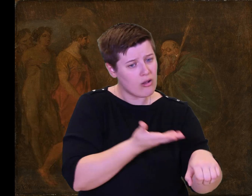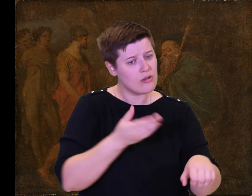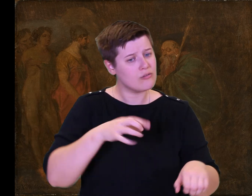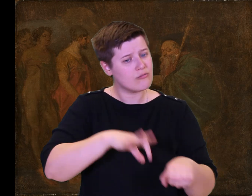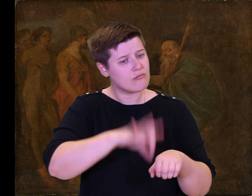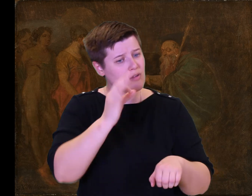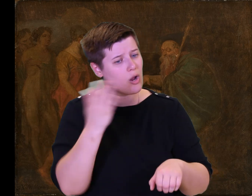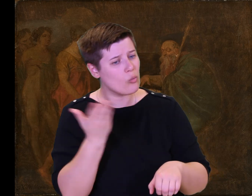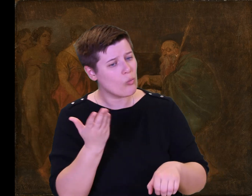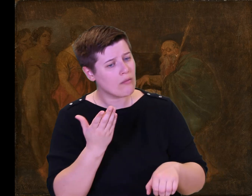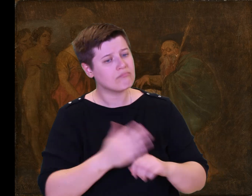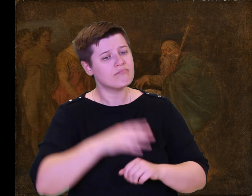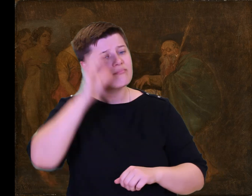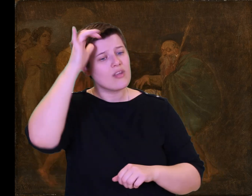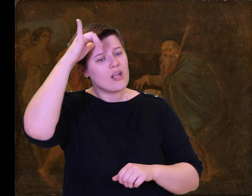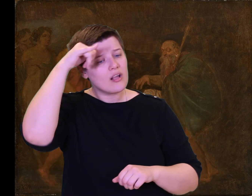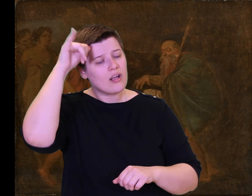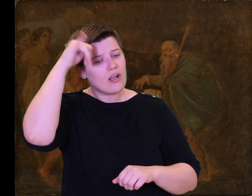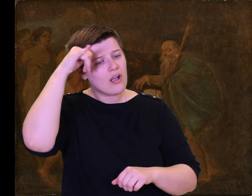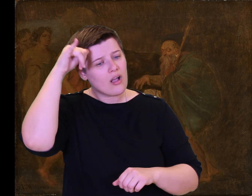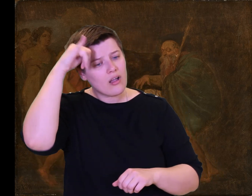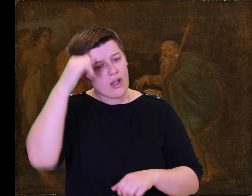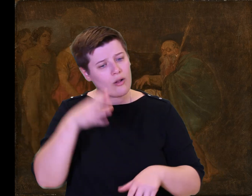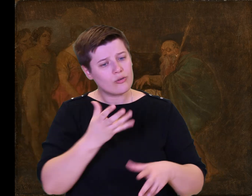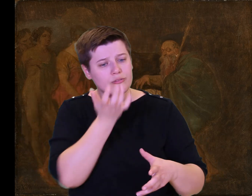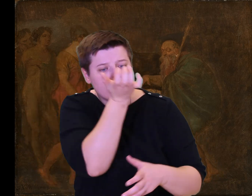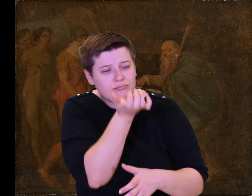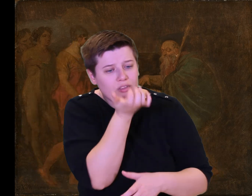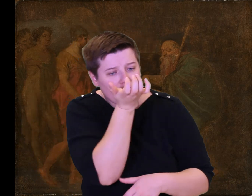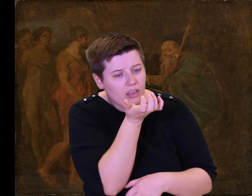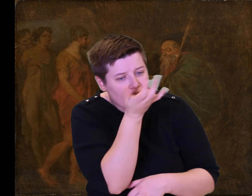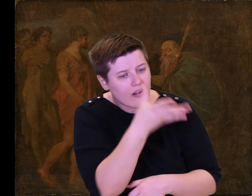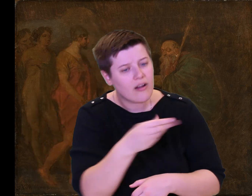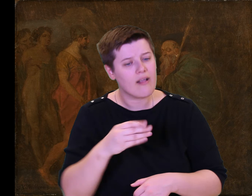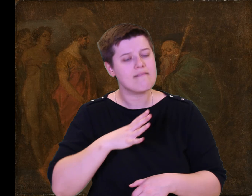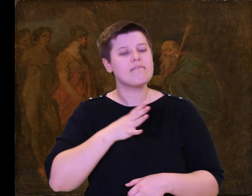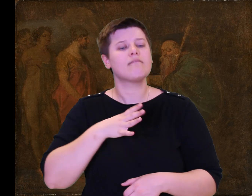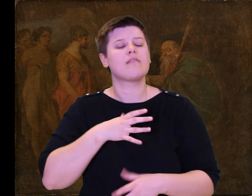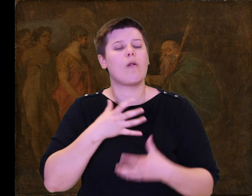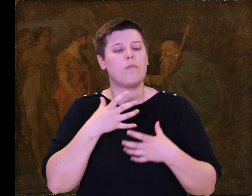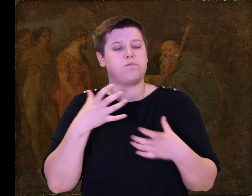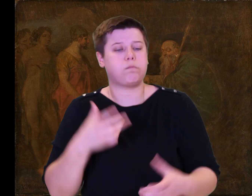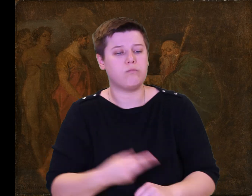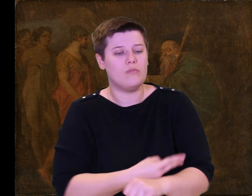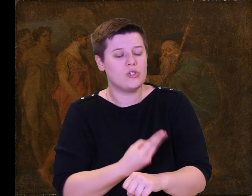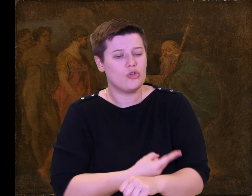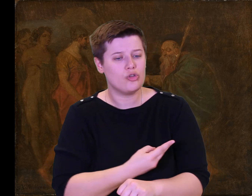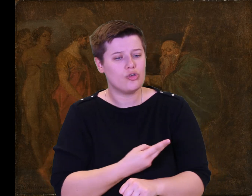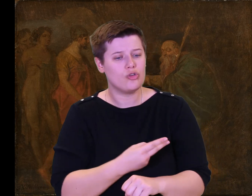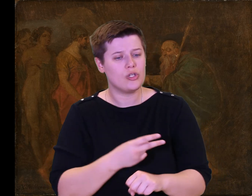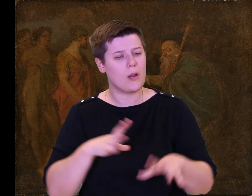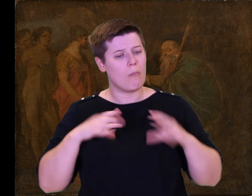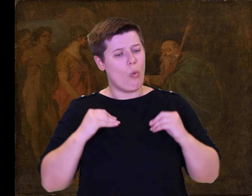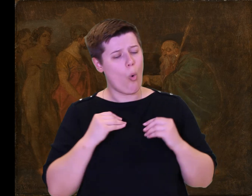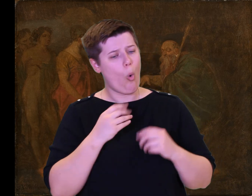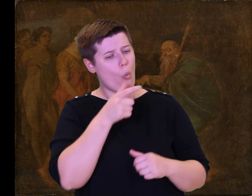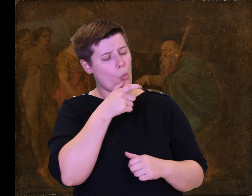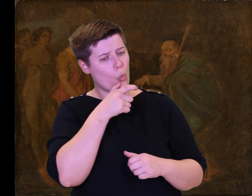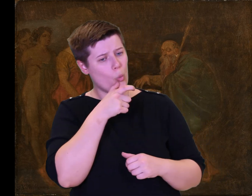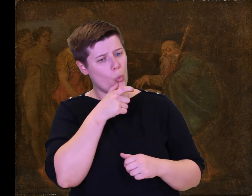At that I sheathed my silver-studded sword. When he had drunk the murky blood, the famous prophet